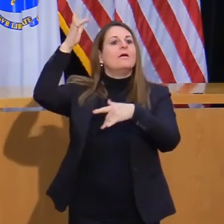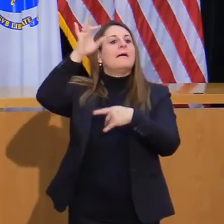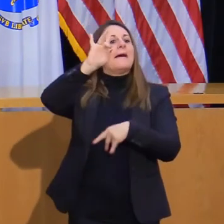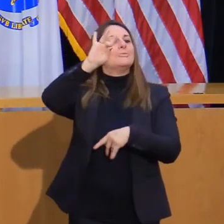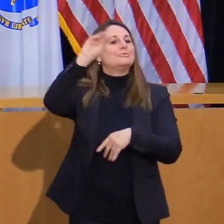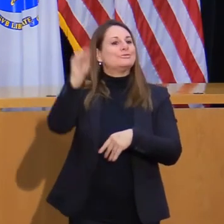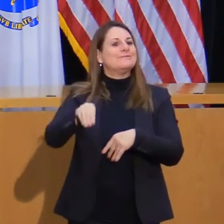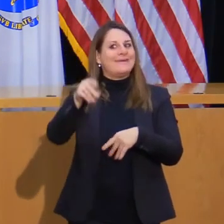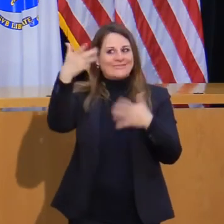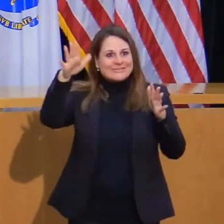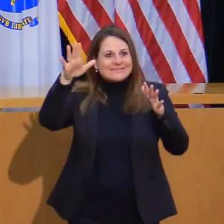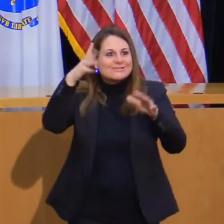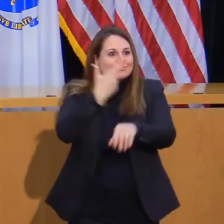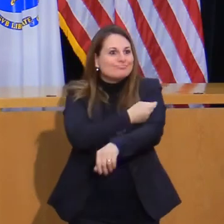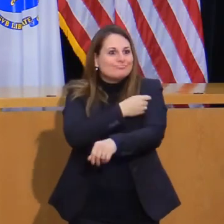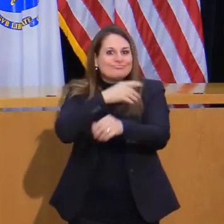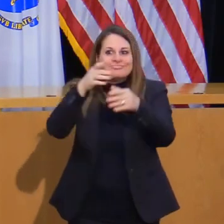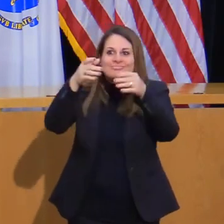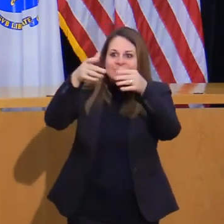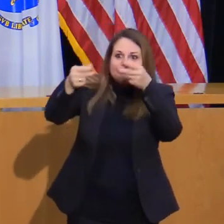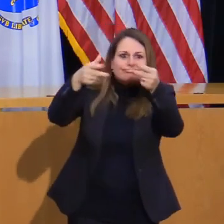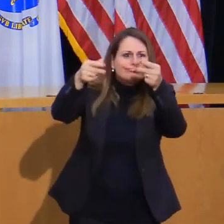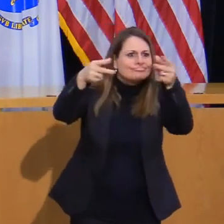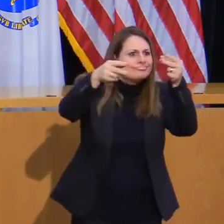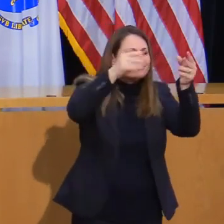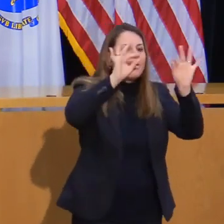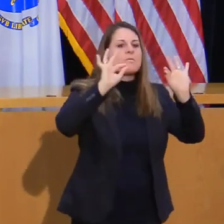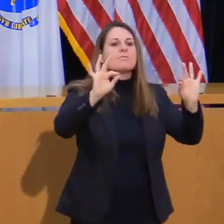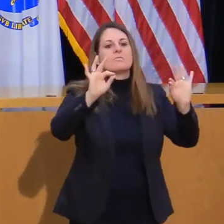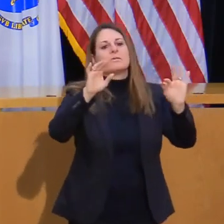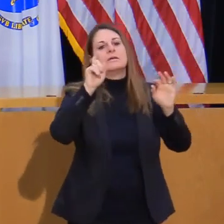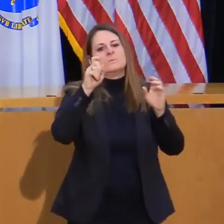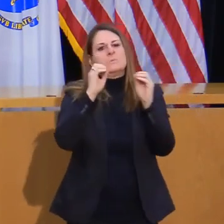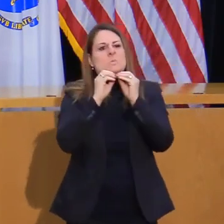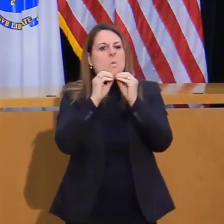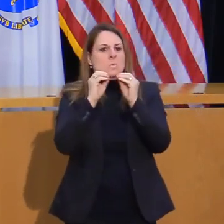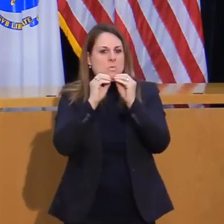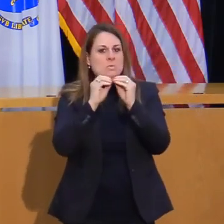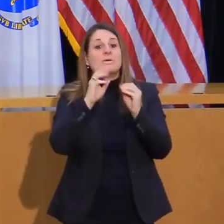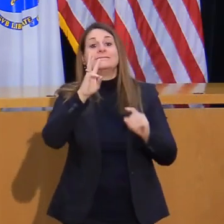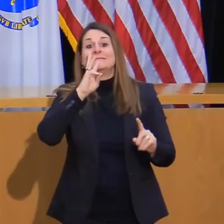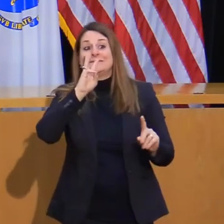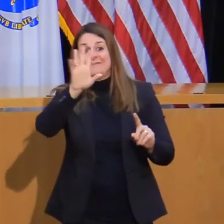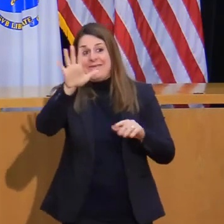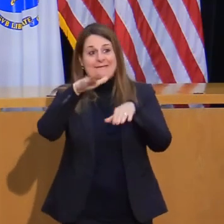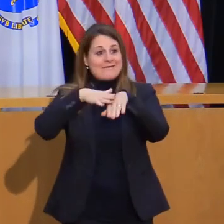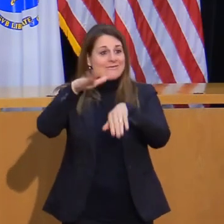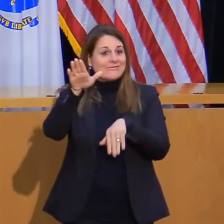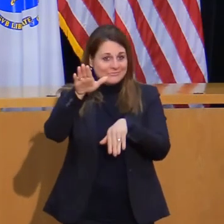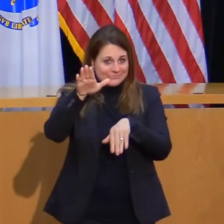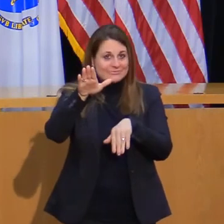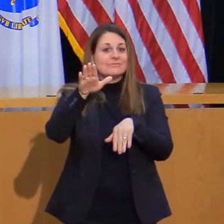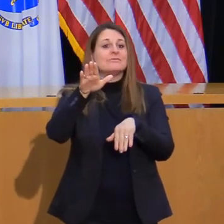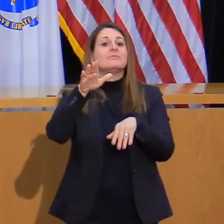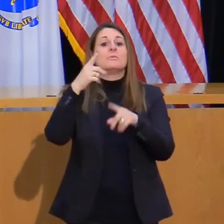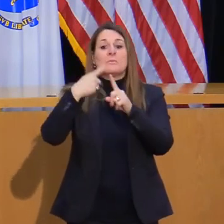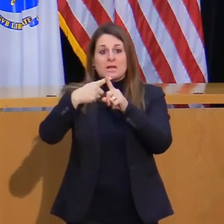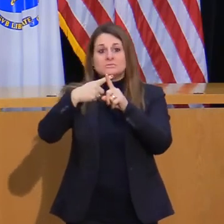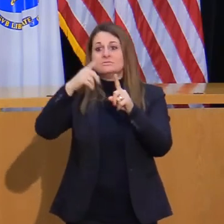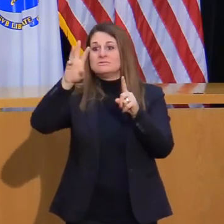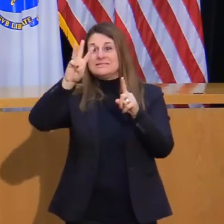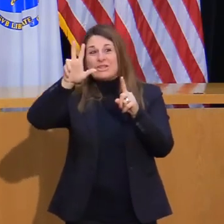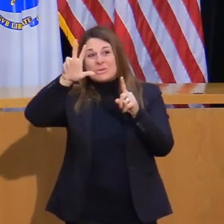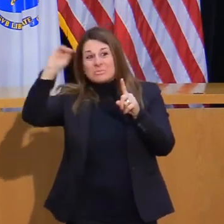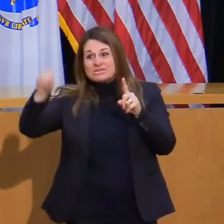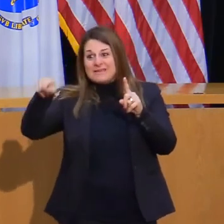this point have had a first dose. We're optimistic the federal government will deliver on bigger shipments of vaccines as we go forward,